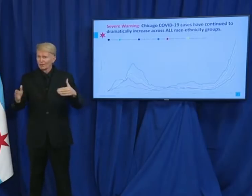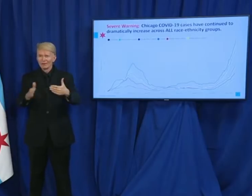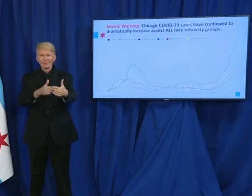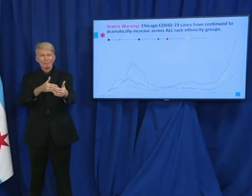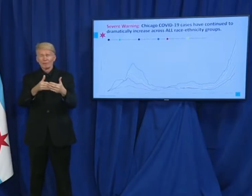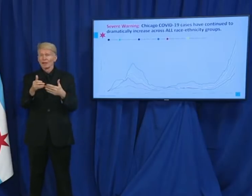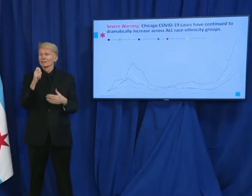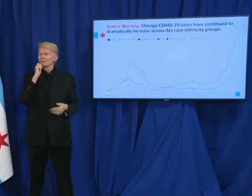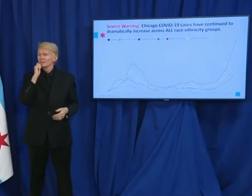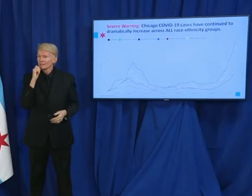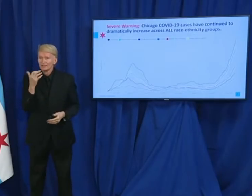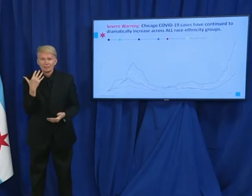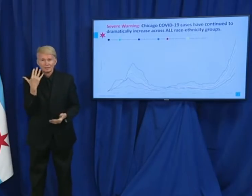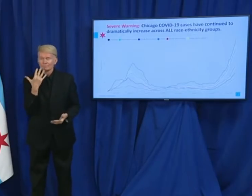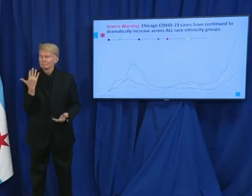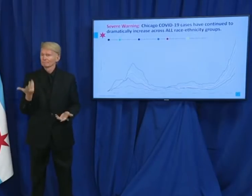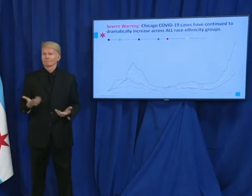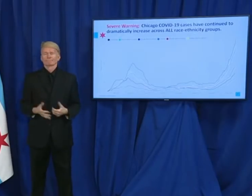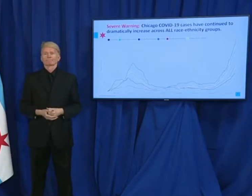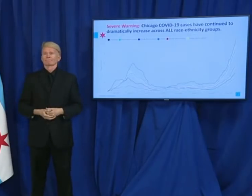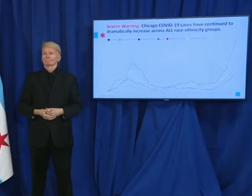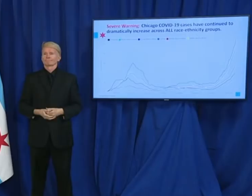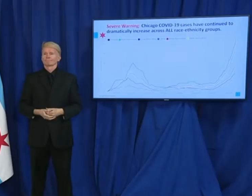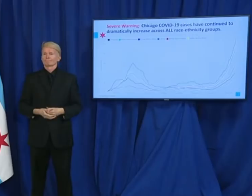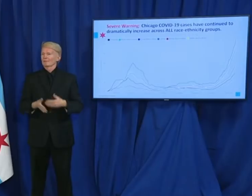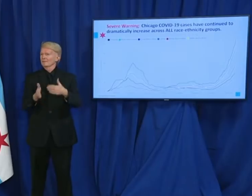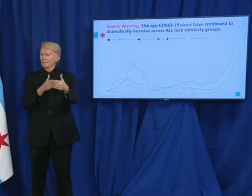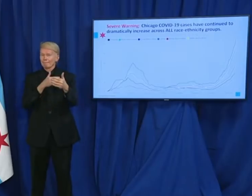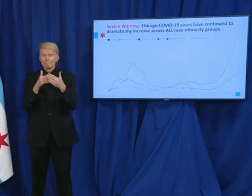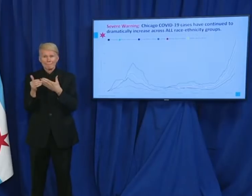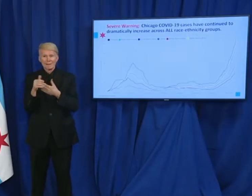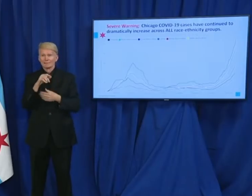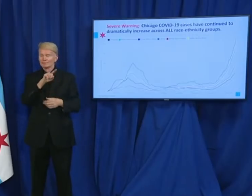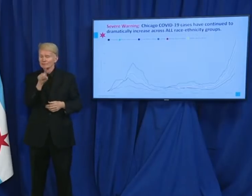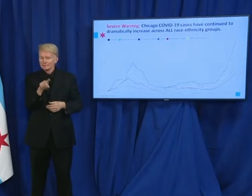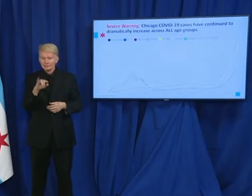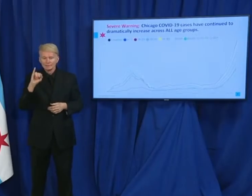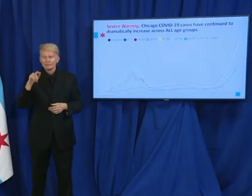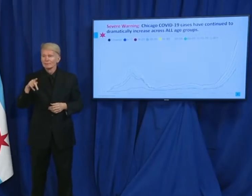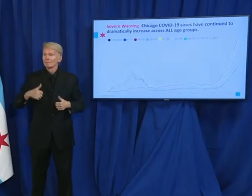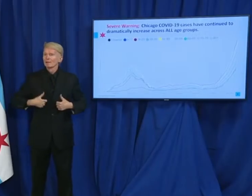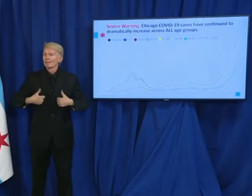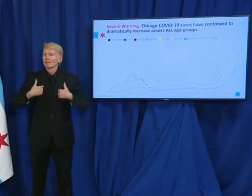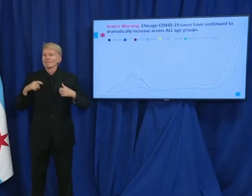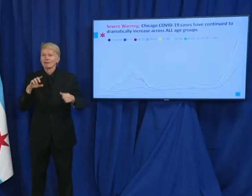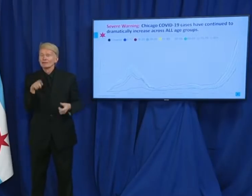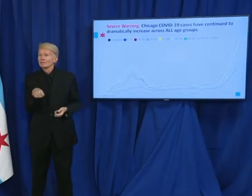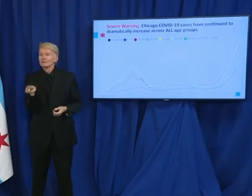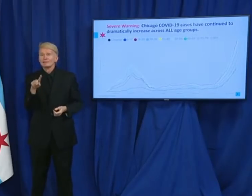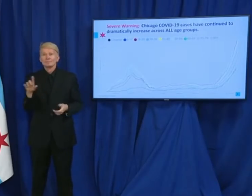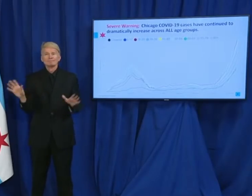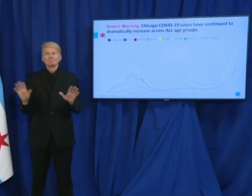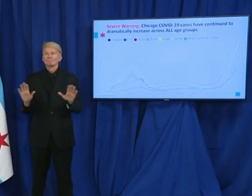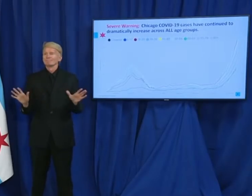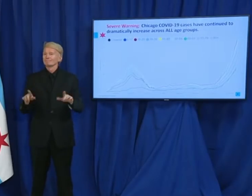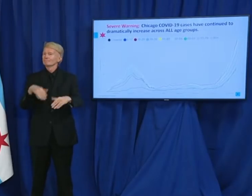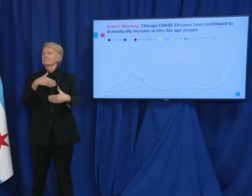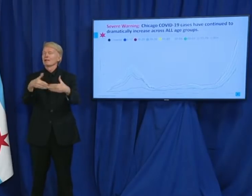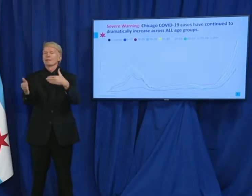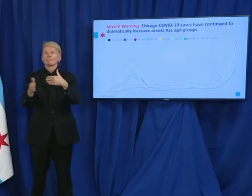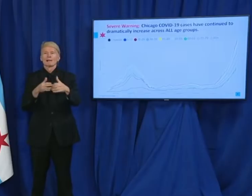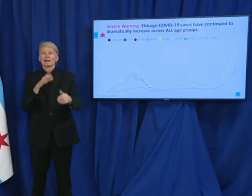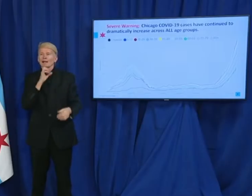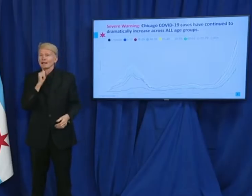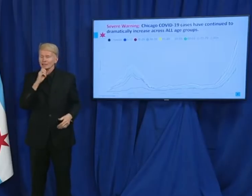race ethnicity groups. They've continued to increase across all zip codes, and they've continued to increase across